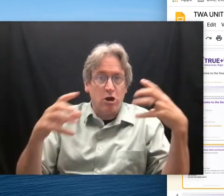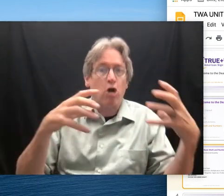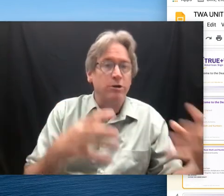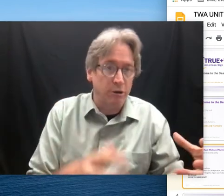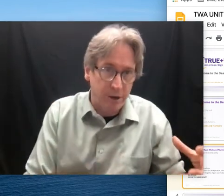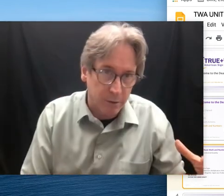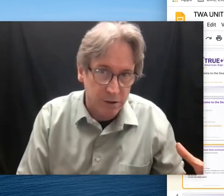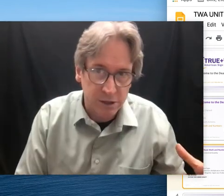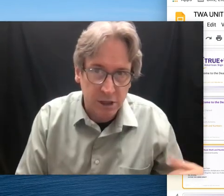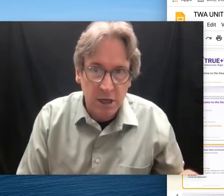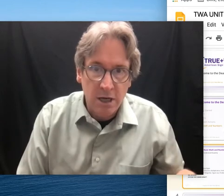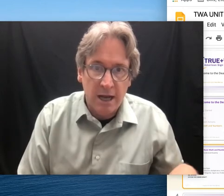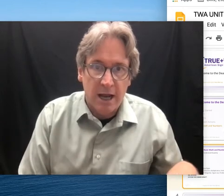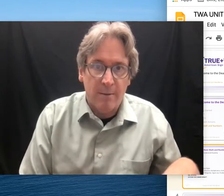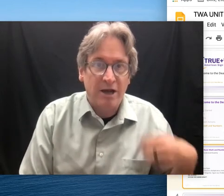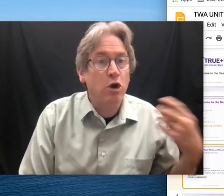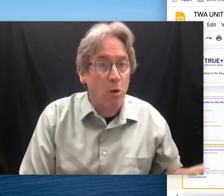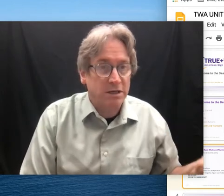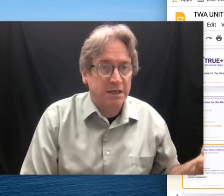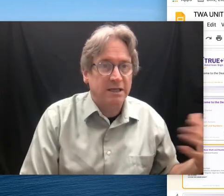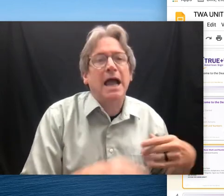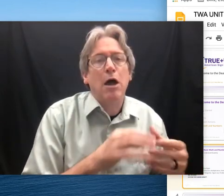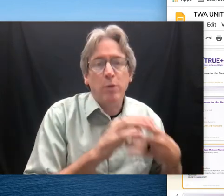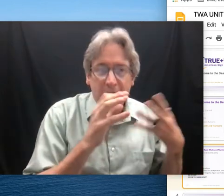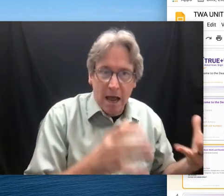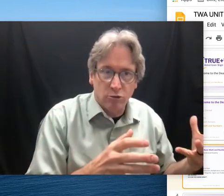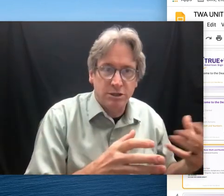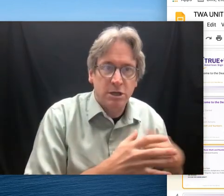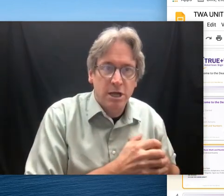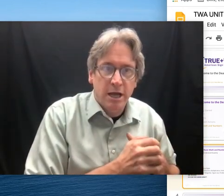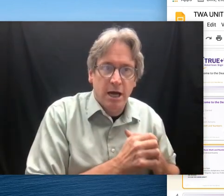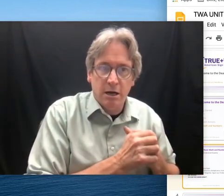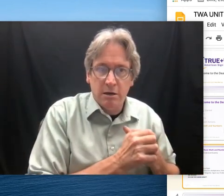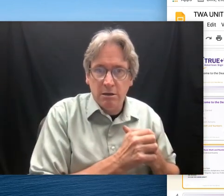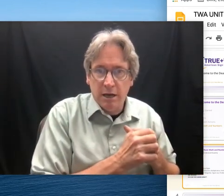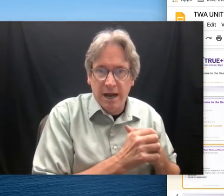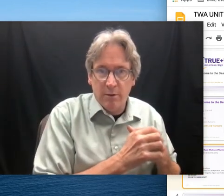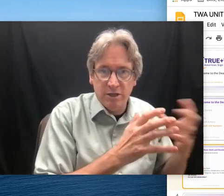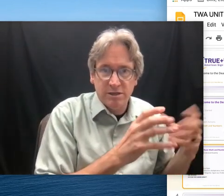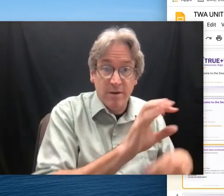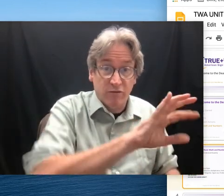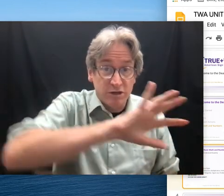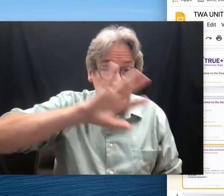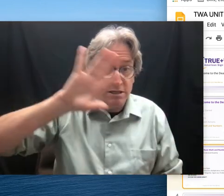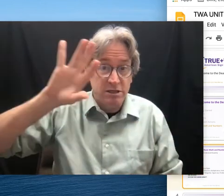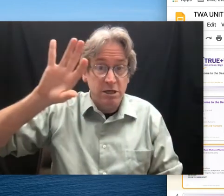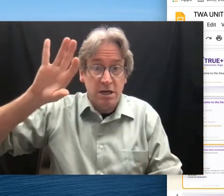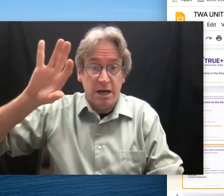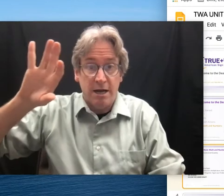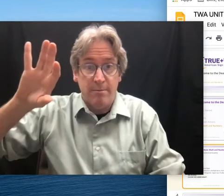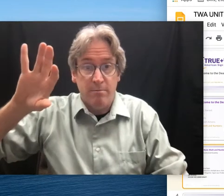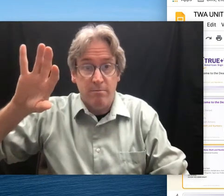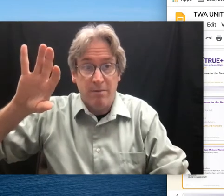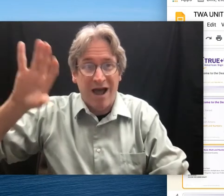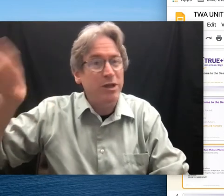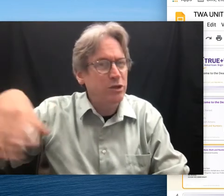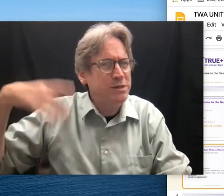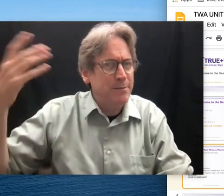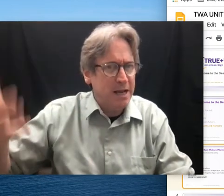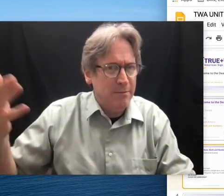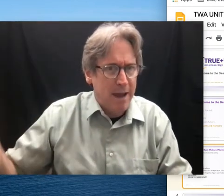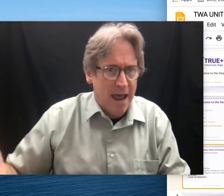going to be the cardinal numbers and quantity, like how we count and how we use them versus how